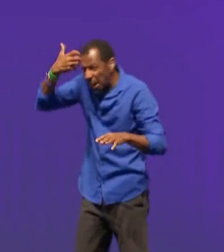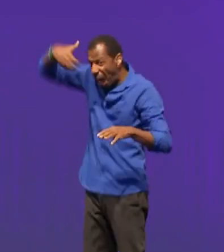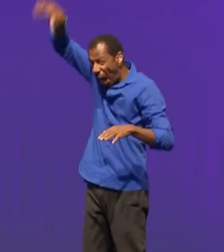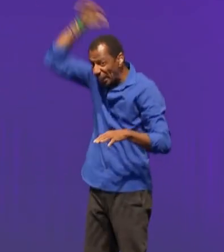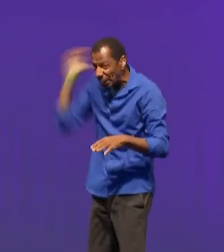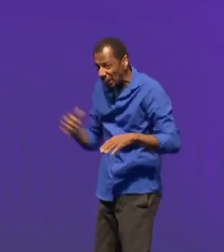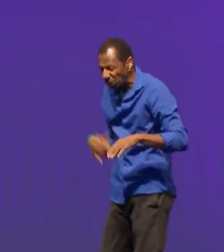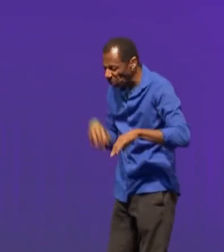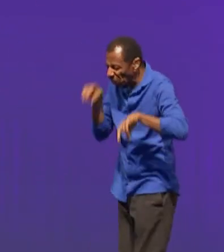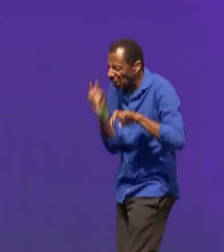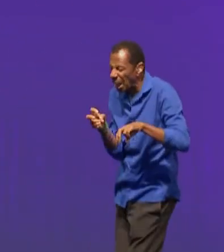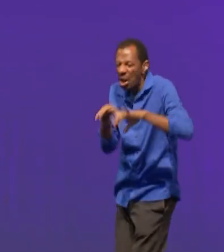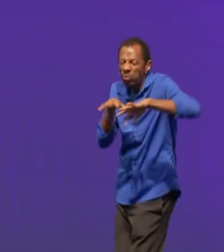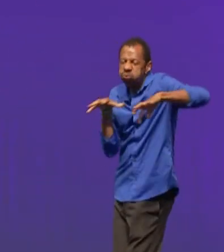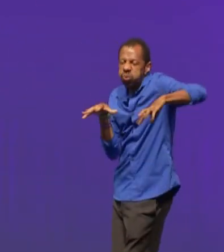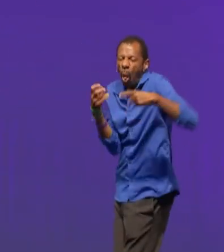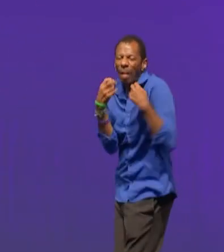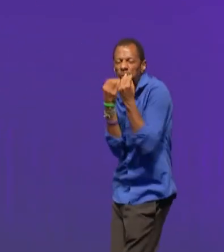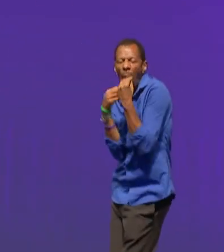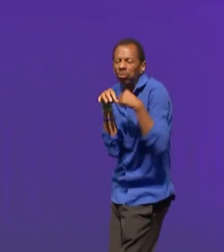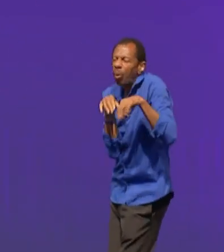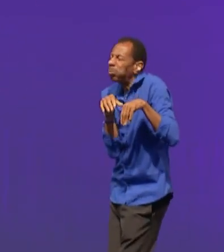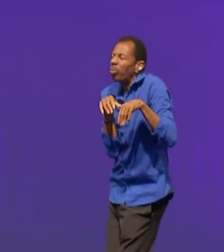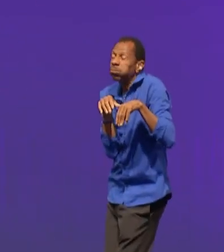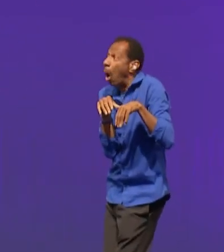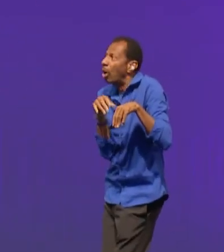trip. First of all, you've got the lions.